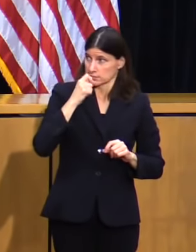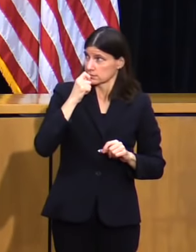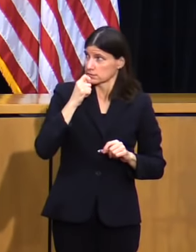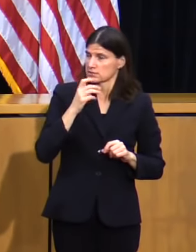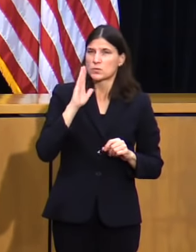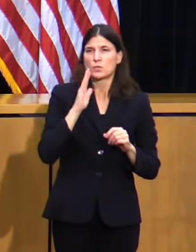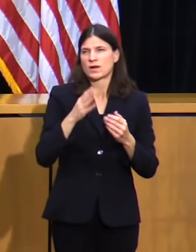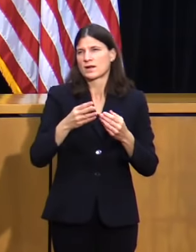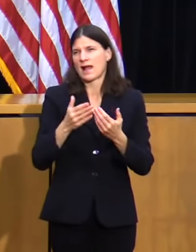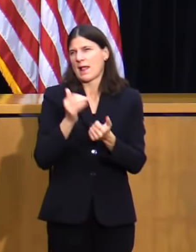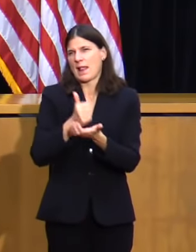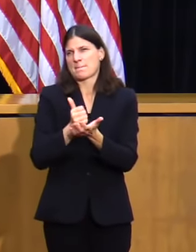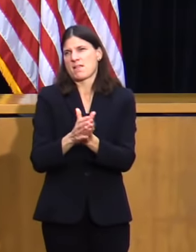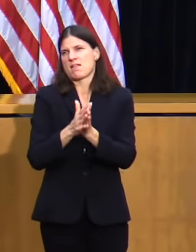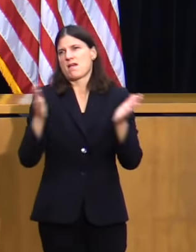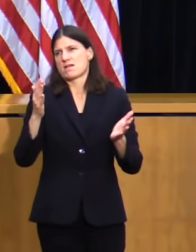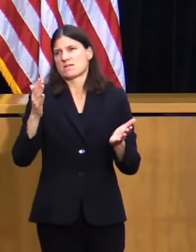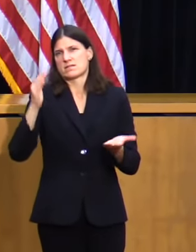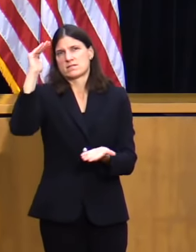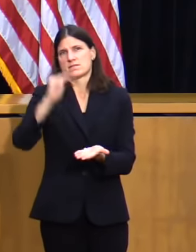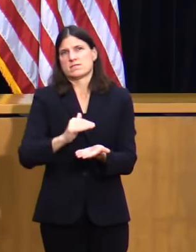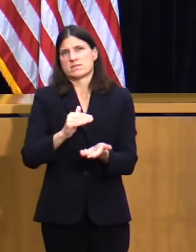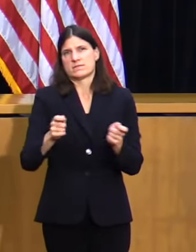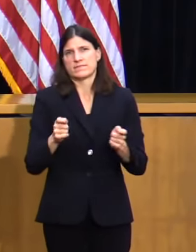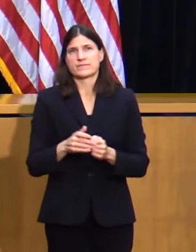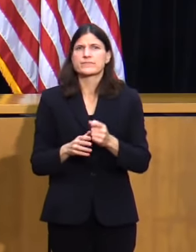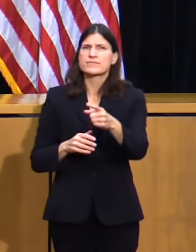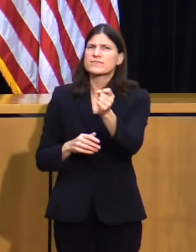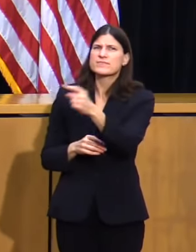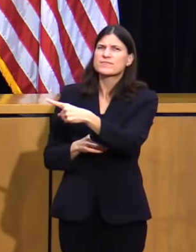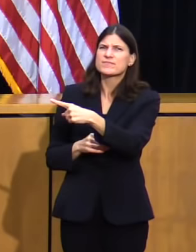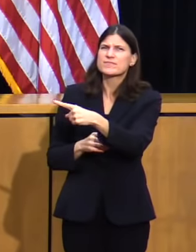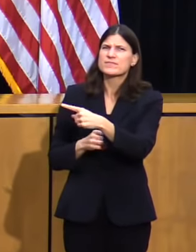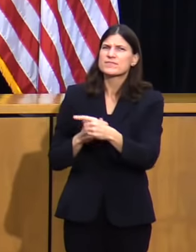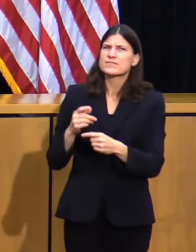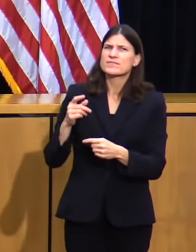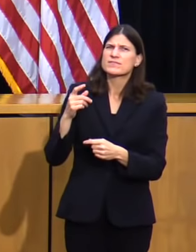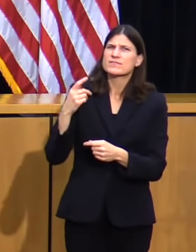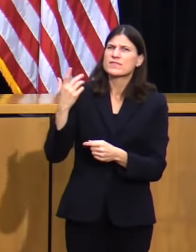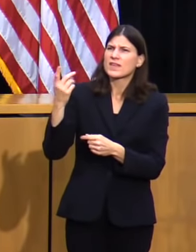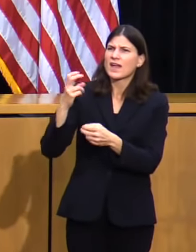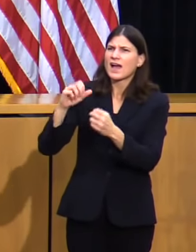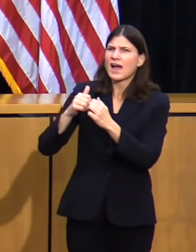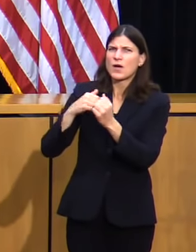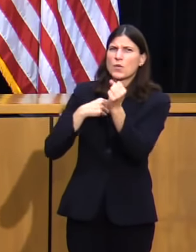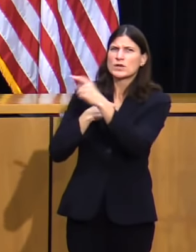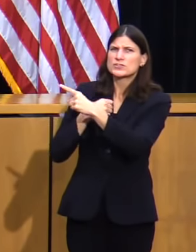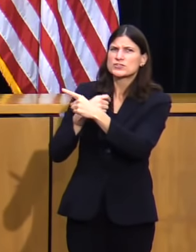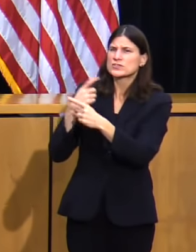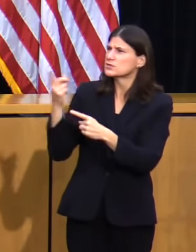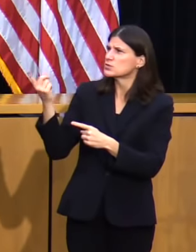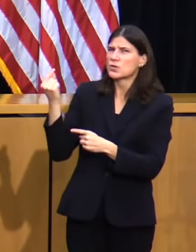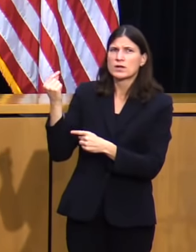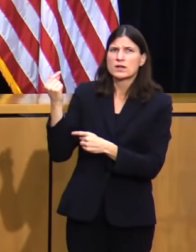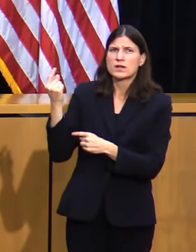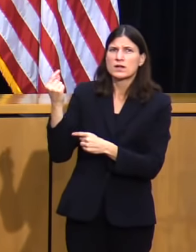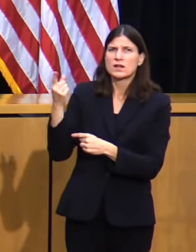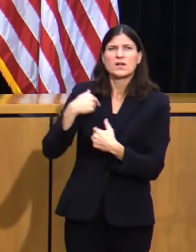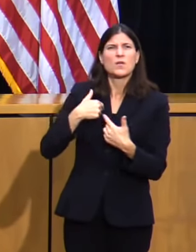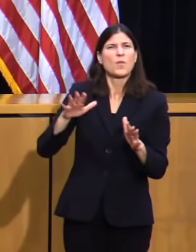convenient. He said, I don't want to have to go out and get a test. I don't Right. know whether people don't want to have to go out and get a test. Like, brush my teeth, take a test. Oh, gee, look, I